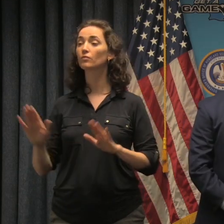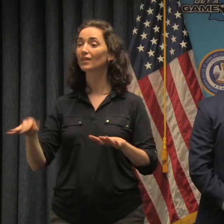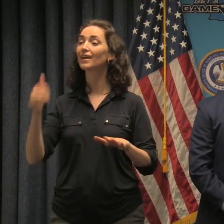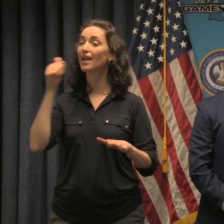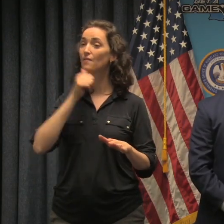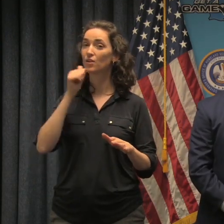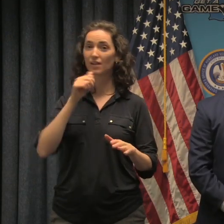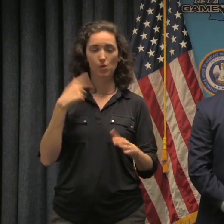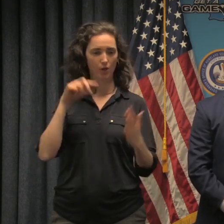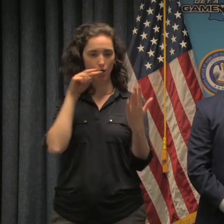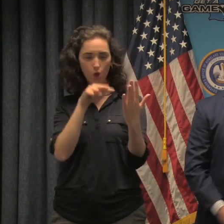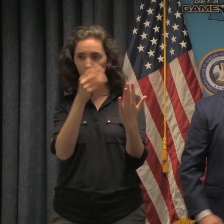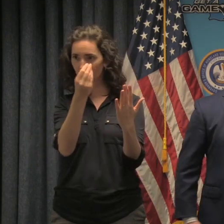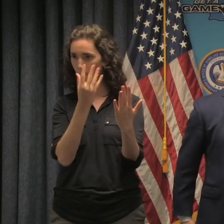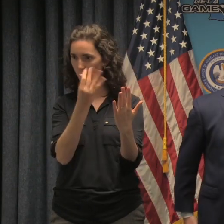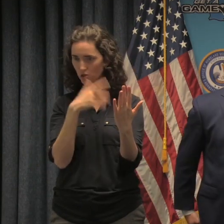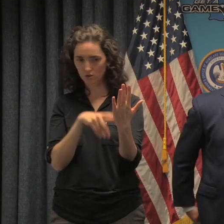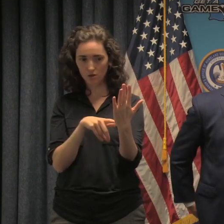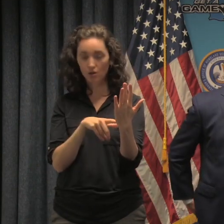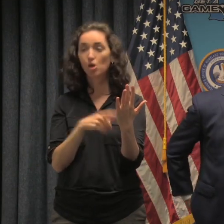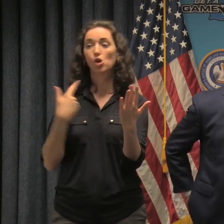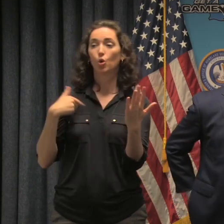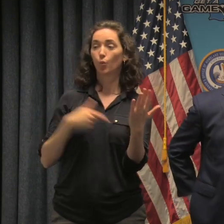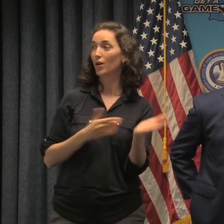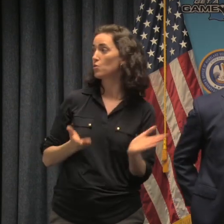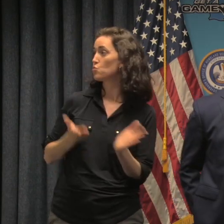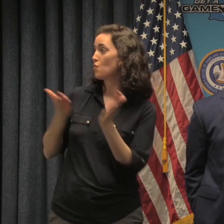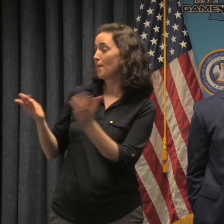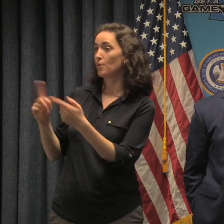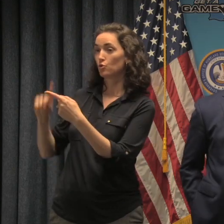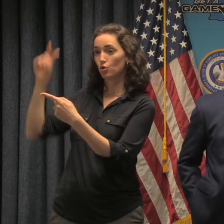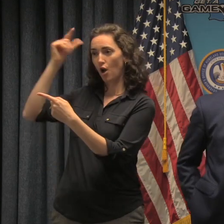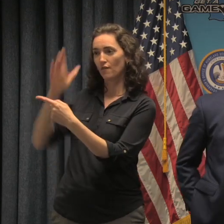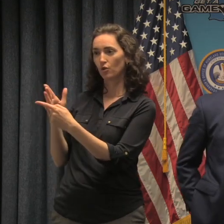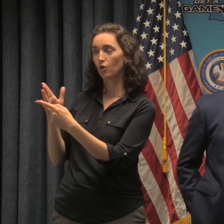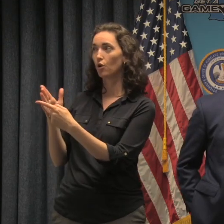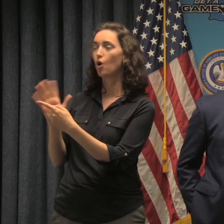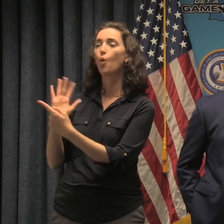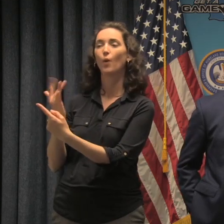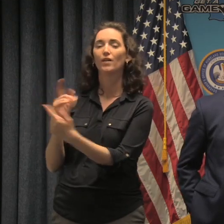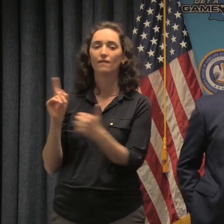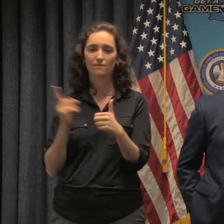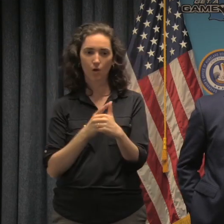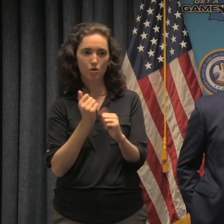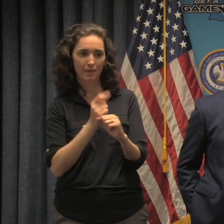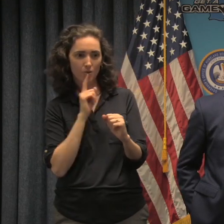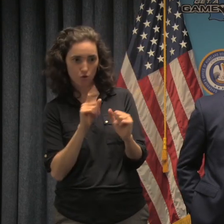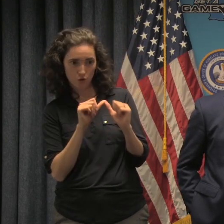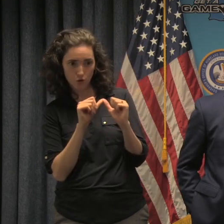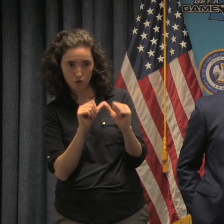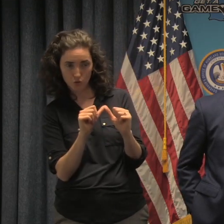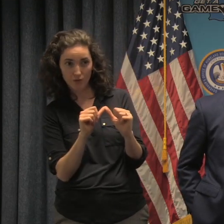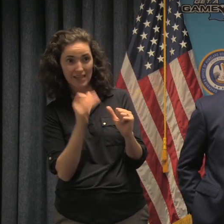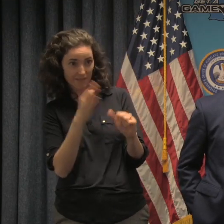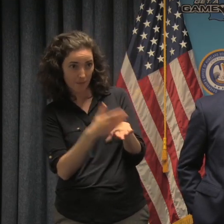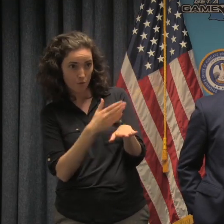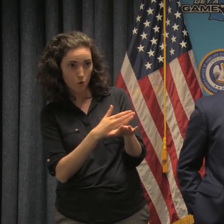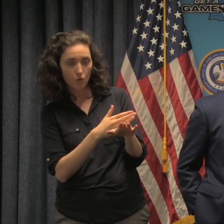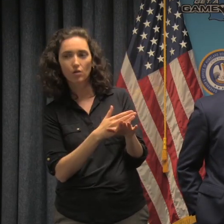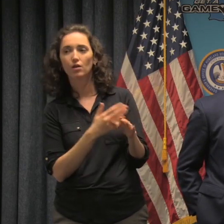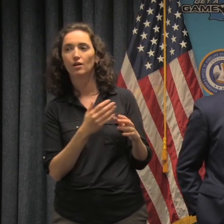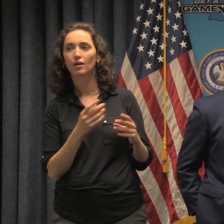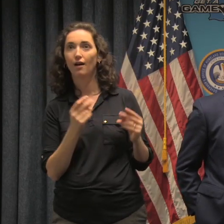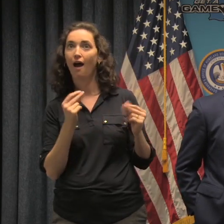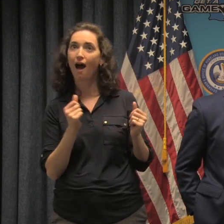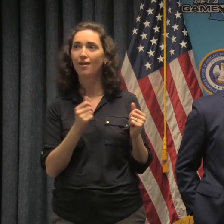that before we make a recommendation to the governor that we're seeing a solid trend. And so we're hoping that what we see continues. As I said earlier, I think